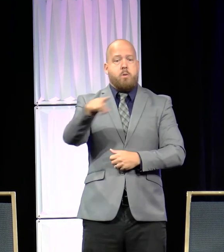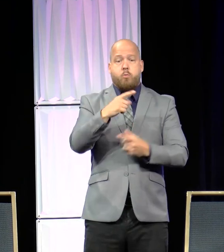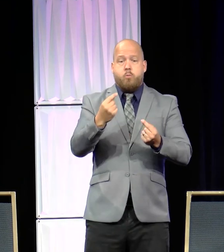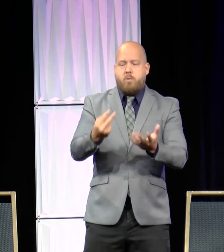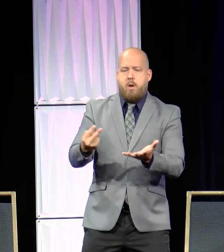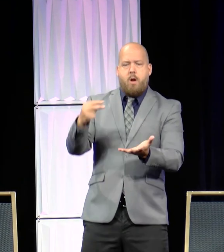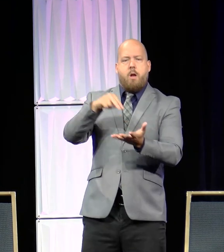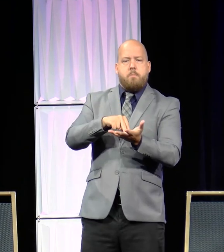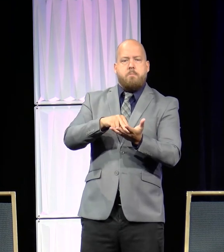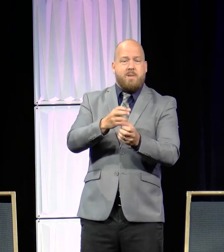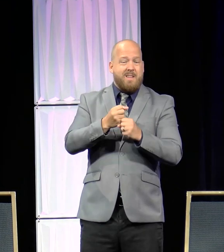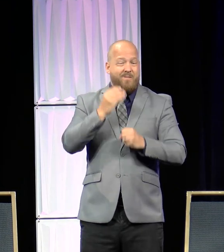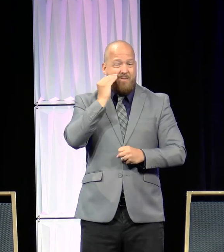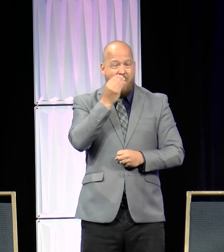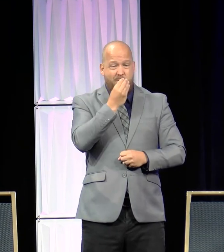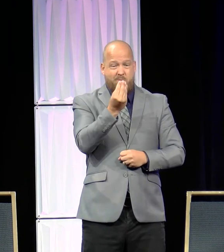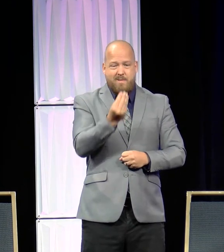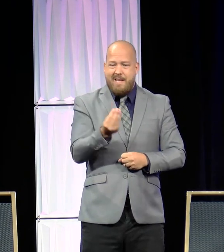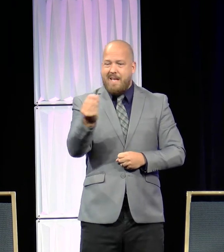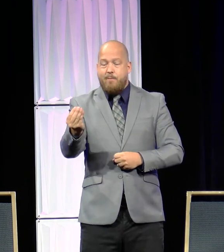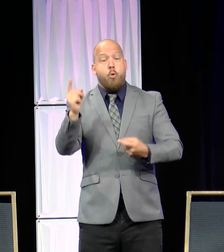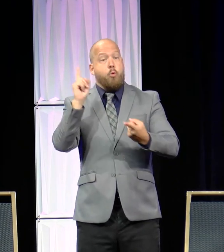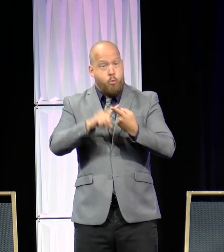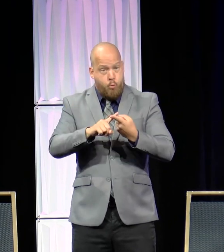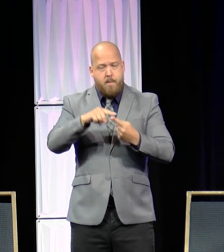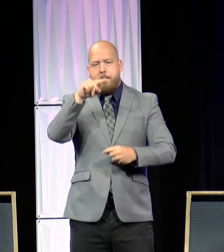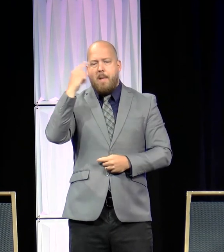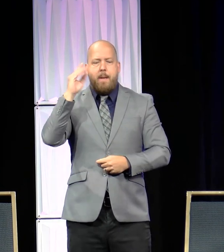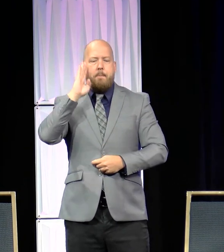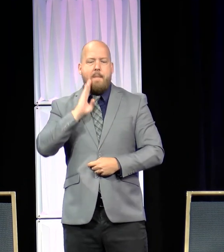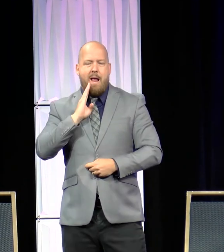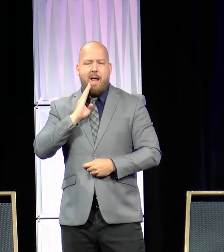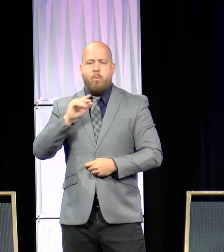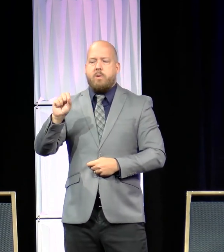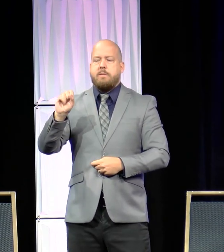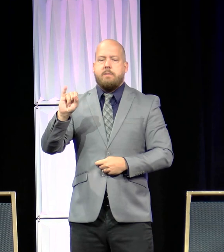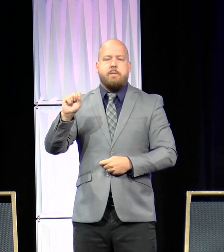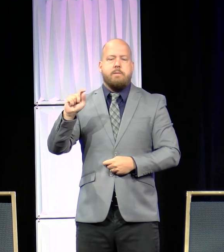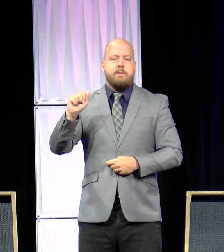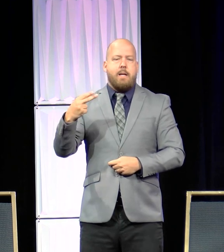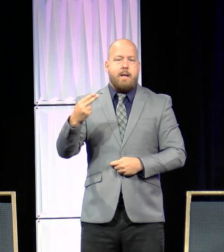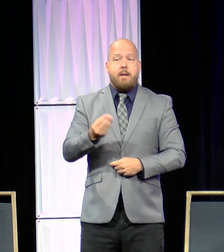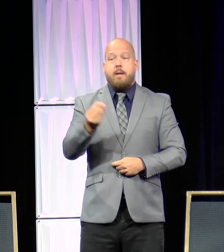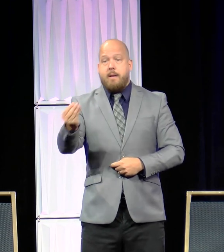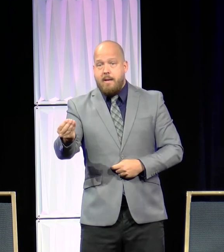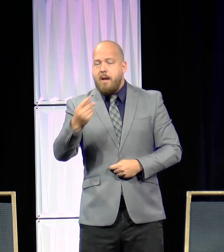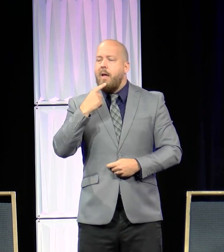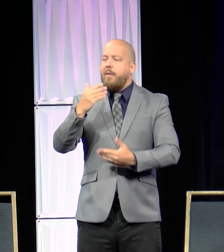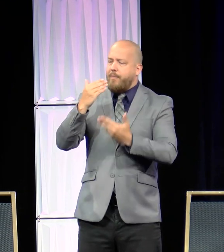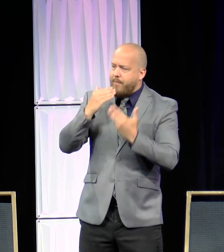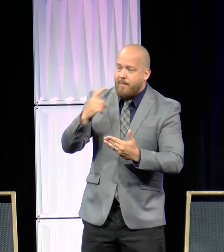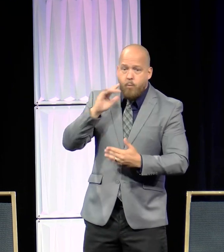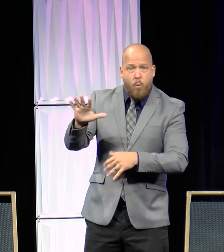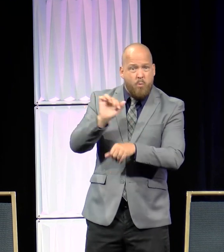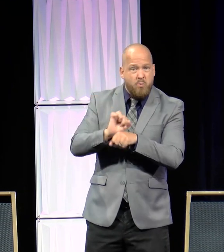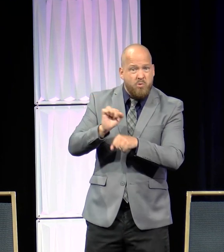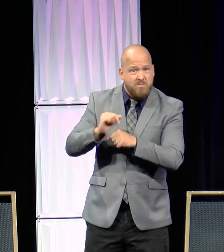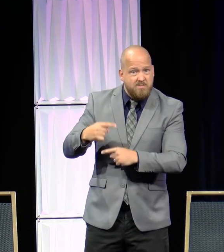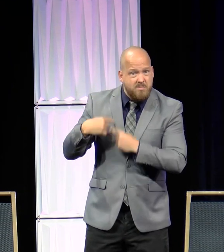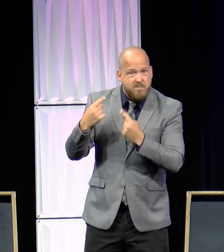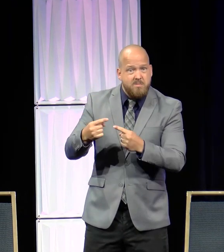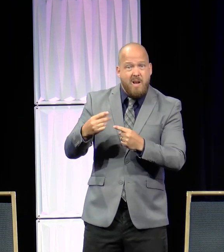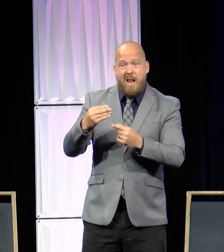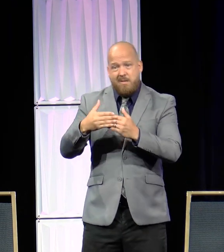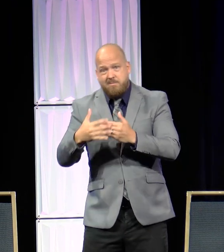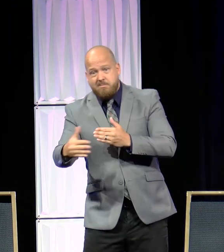brown sisters and recognize them and their work and what it means for them to do the work on a day-to-day basis. I want to ask you to do that.